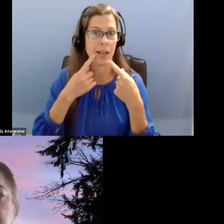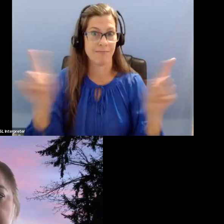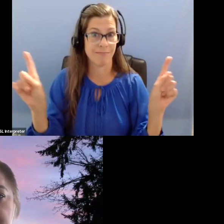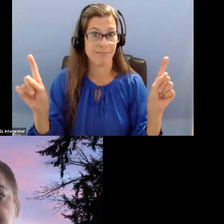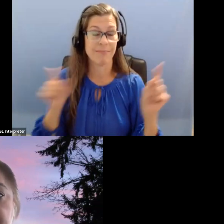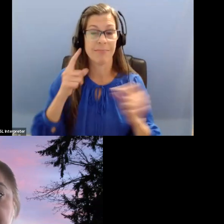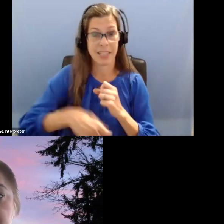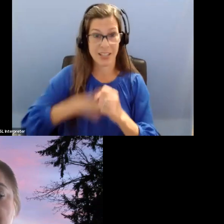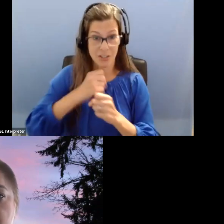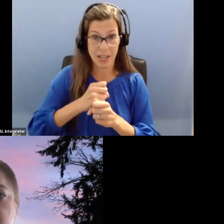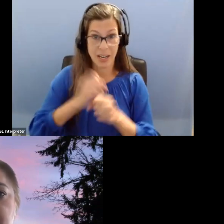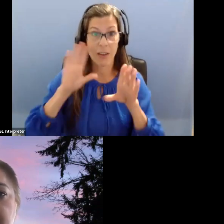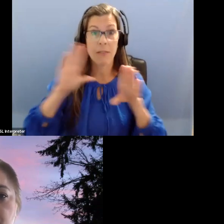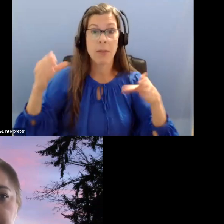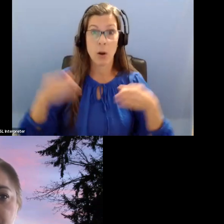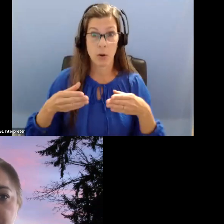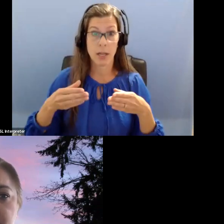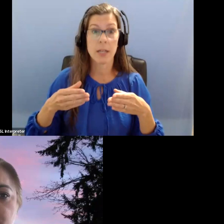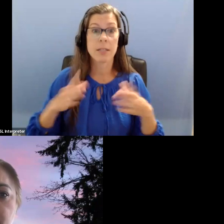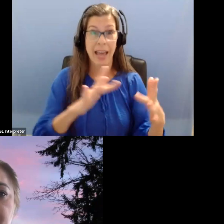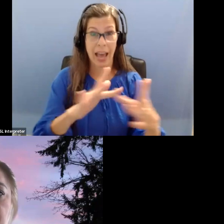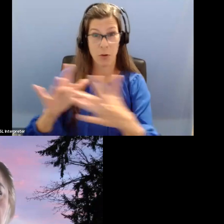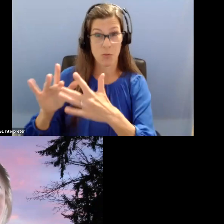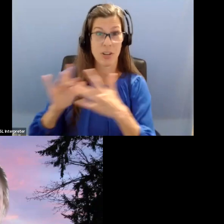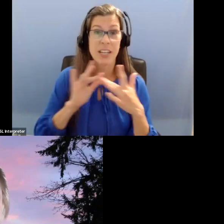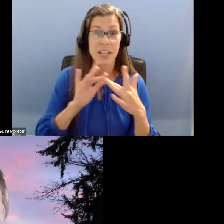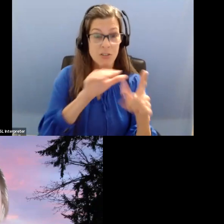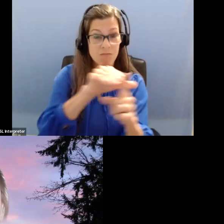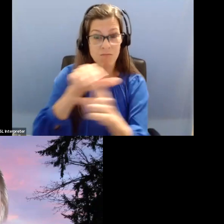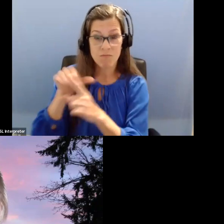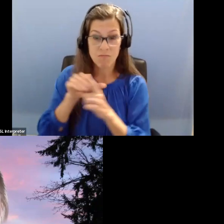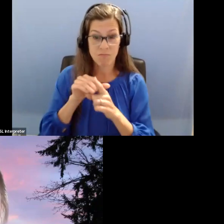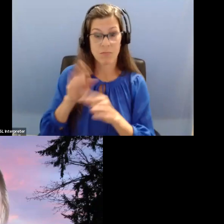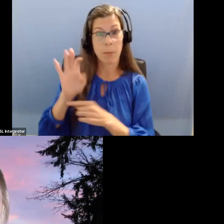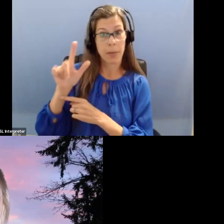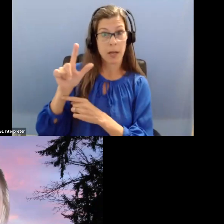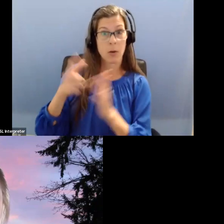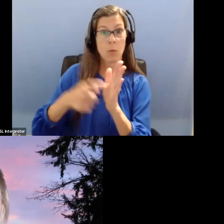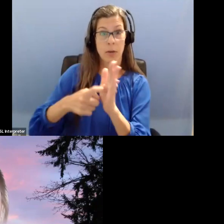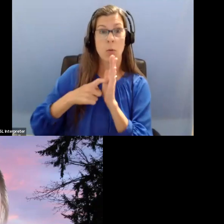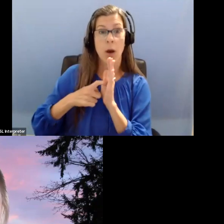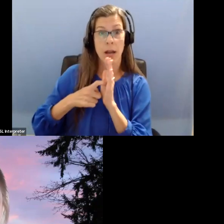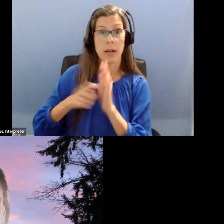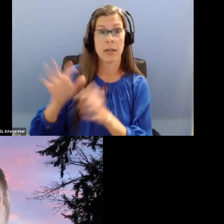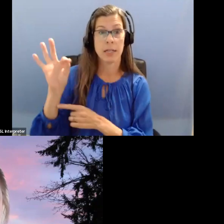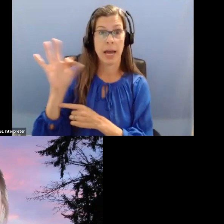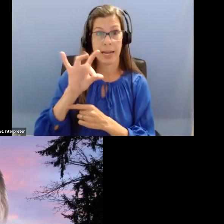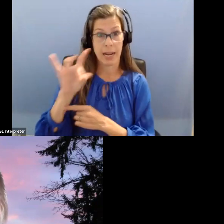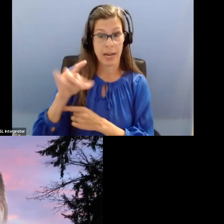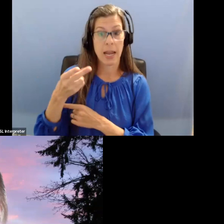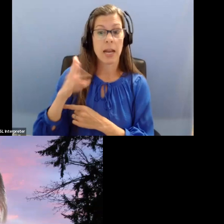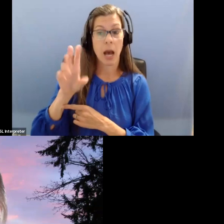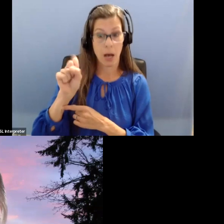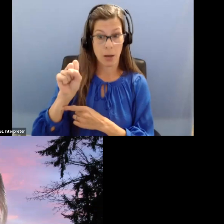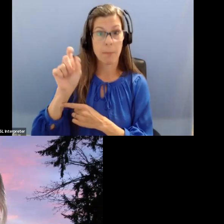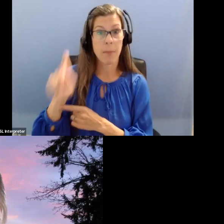really is on outreach. And so the bill did require that 988 hubs